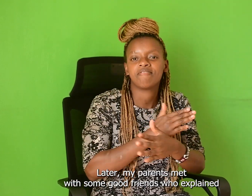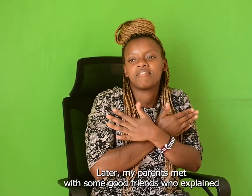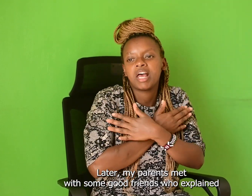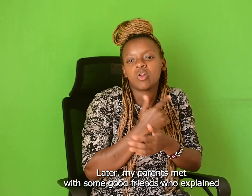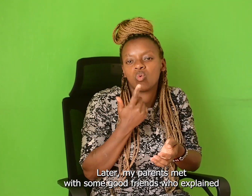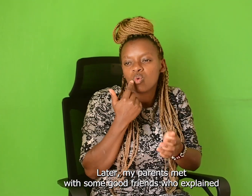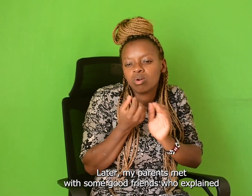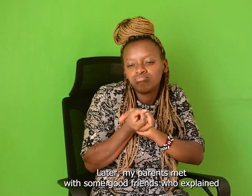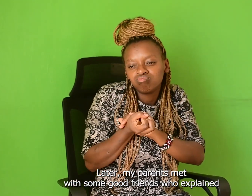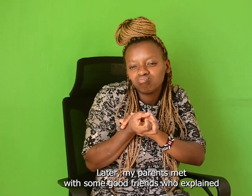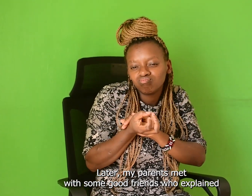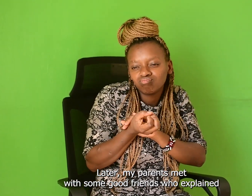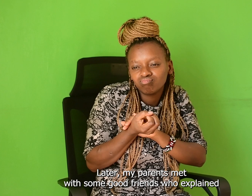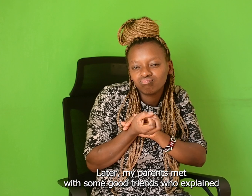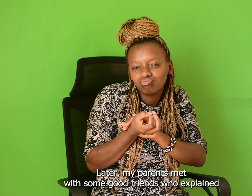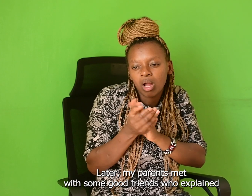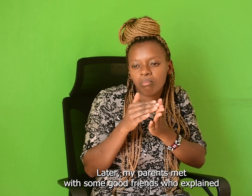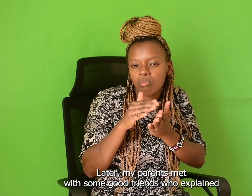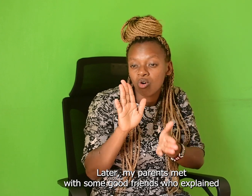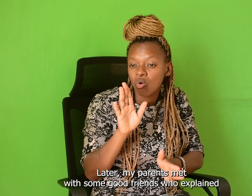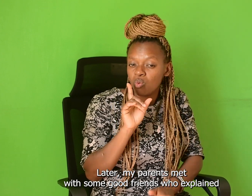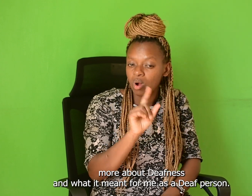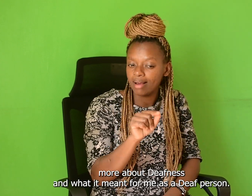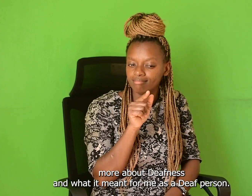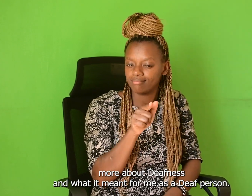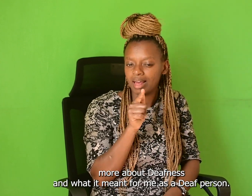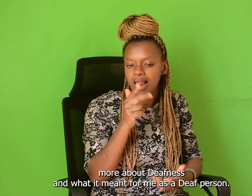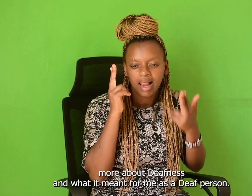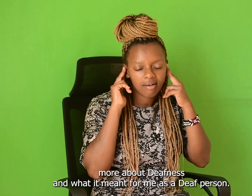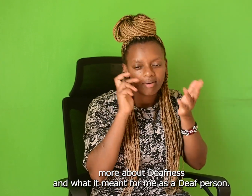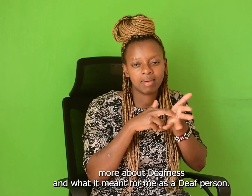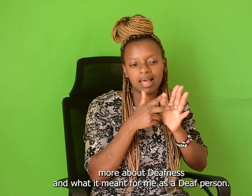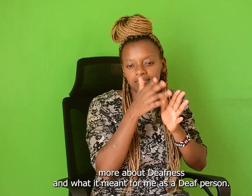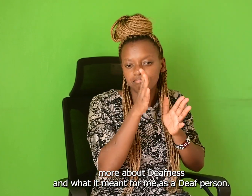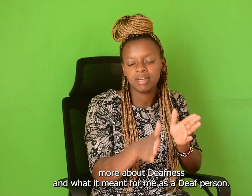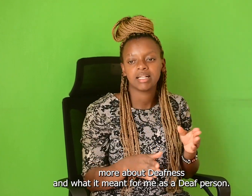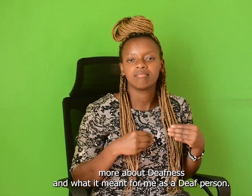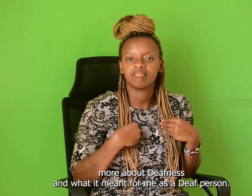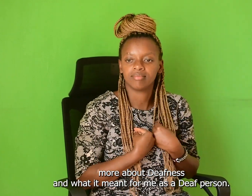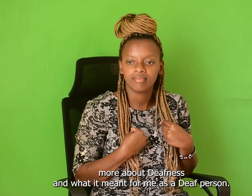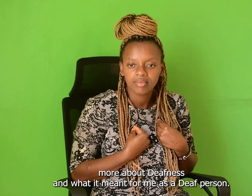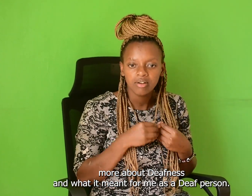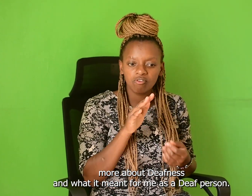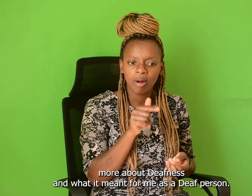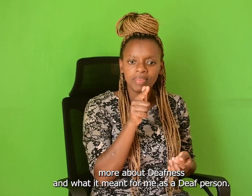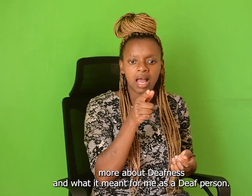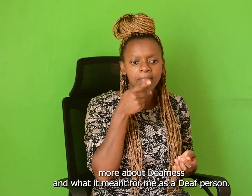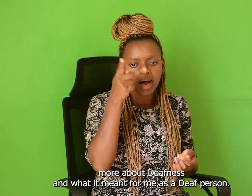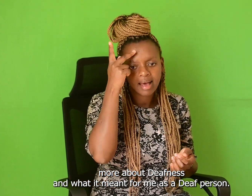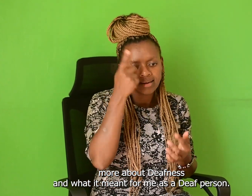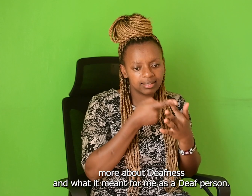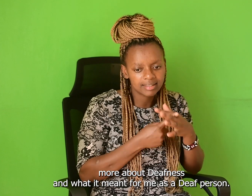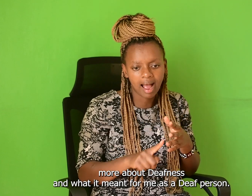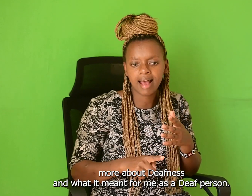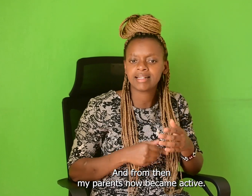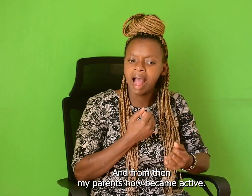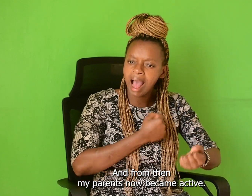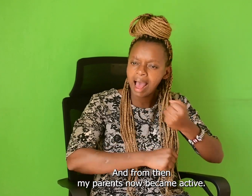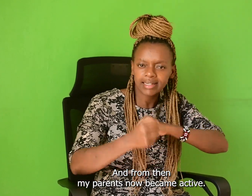my parents met with some good friends who explained more about deafness and what it meant for me as a deaf person. And from then,